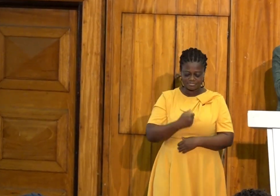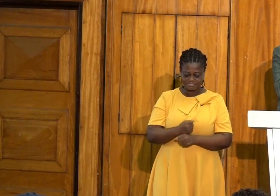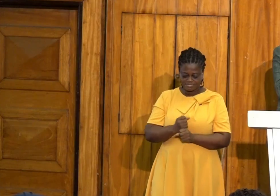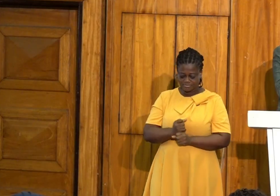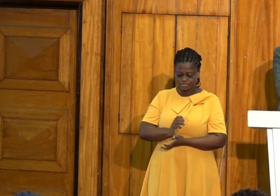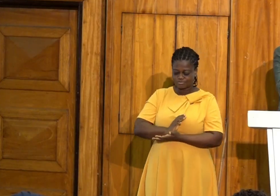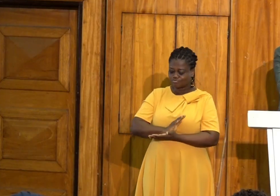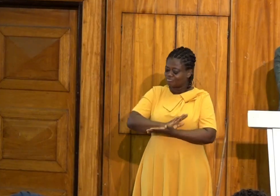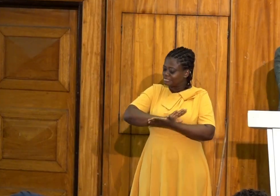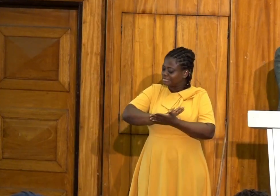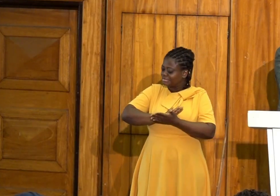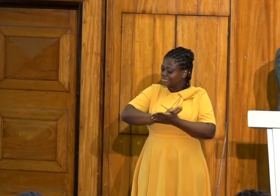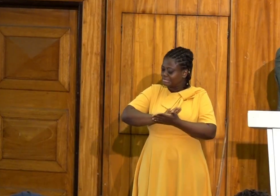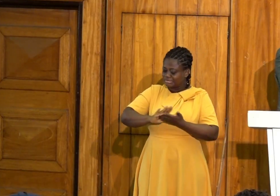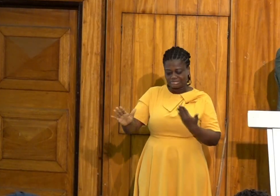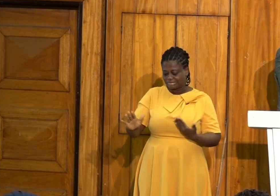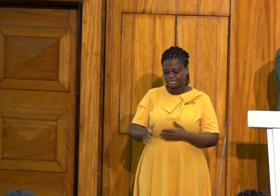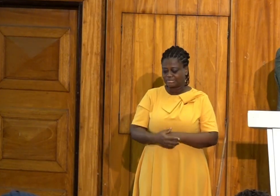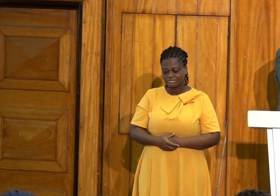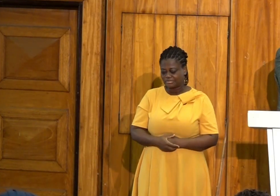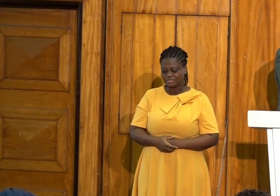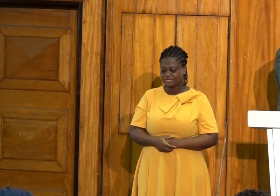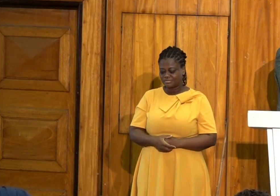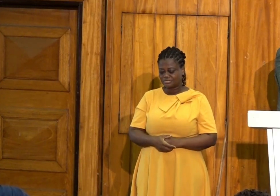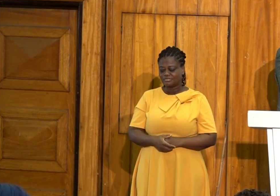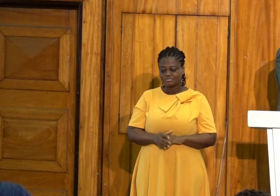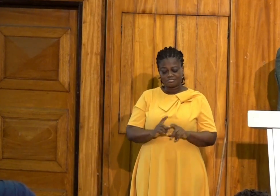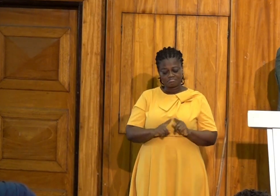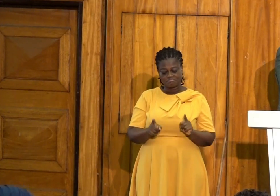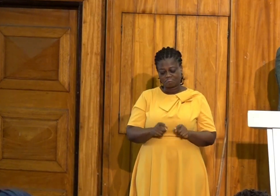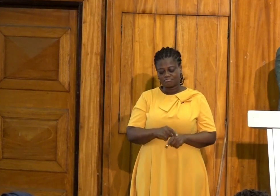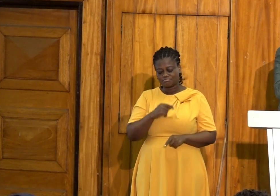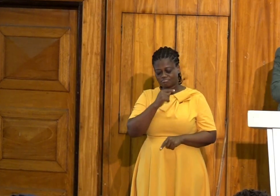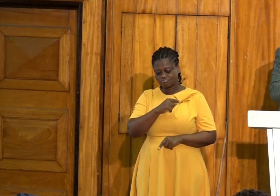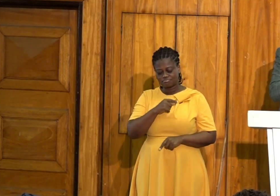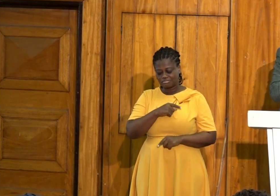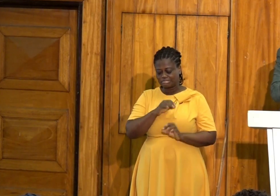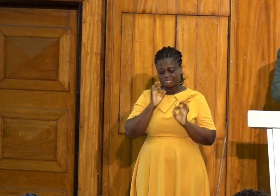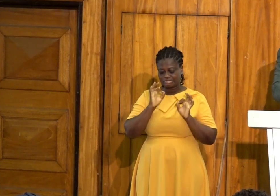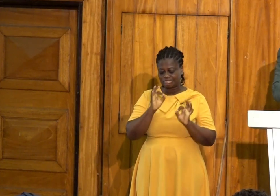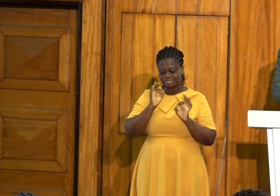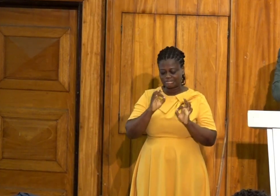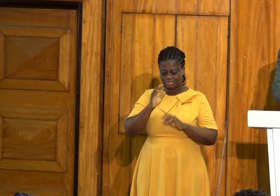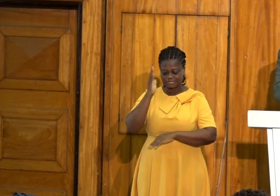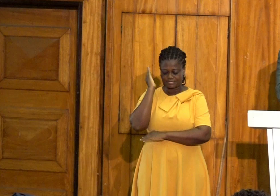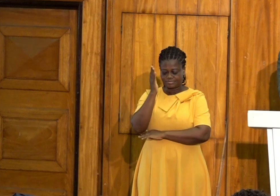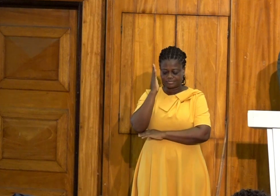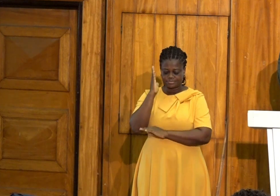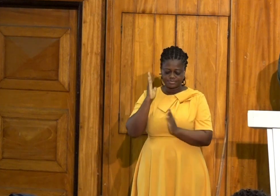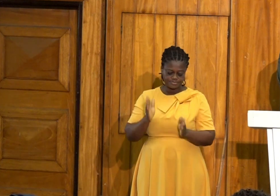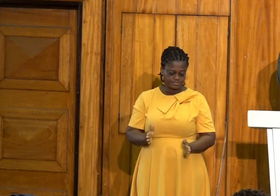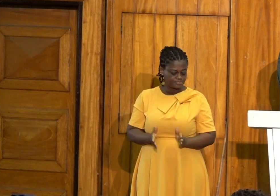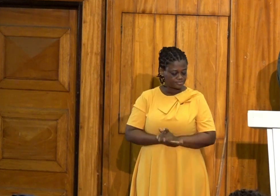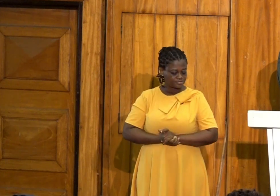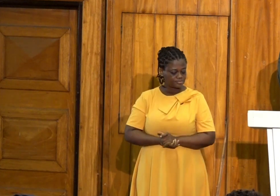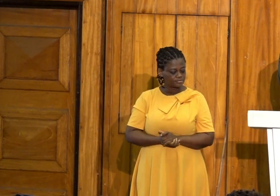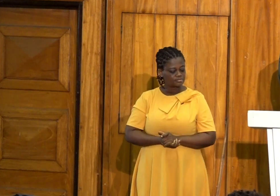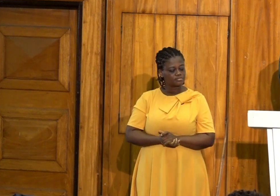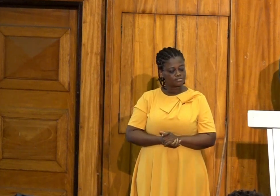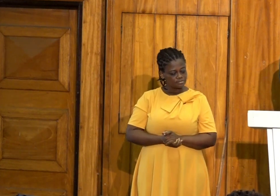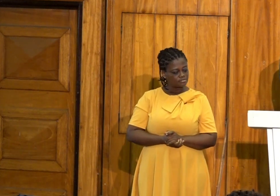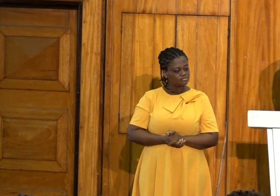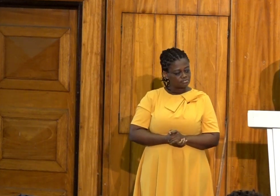the presenters here struggling to keep within the allocated time, and they end up failing even to deliver the message. But you